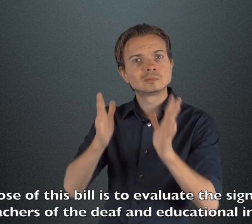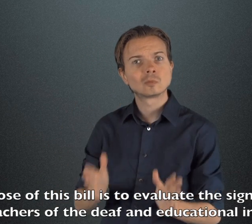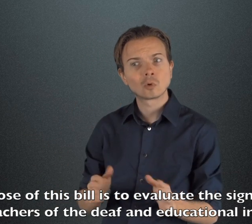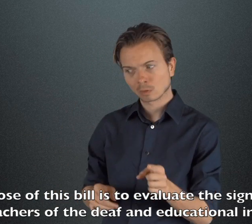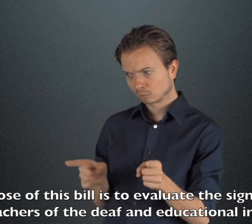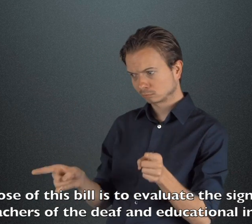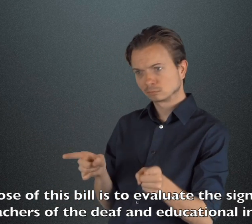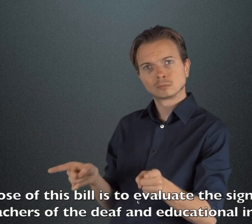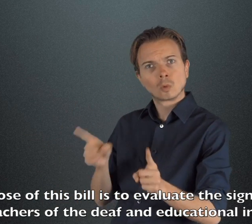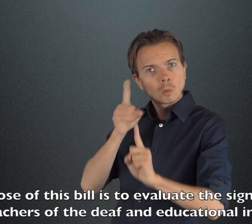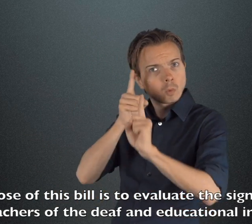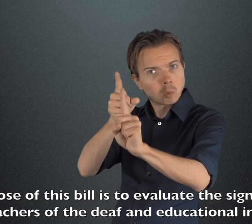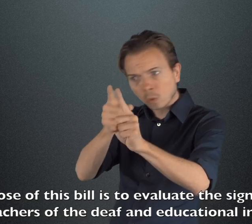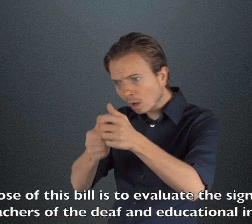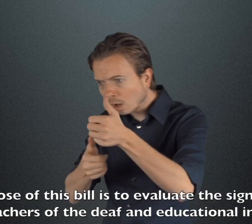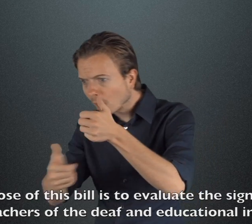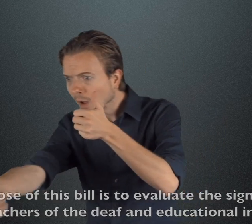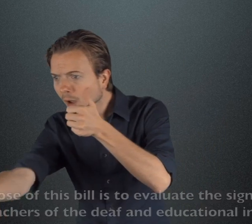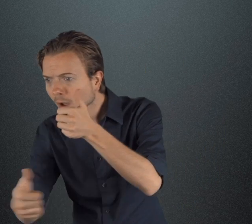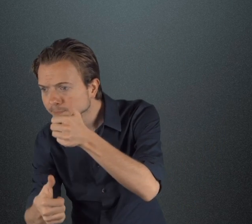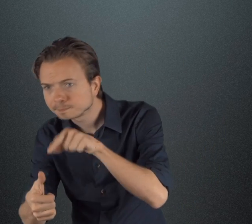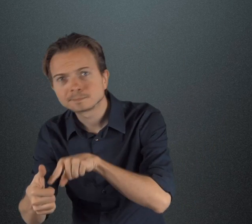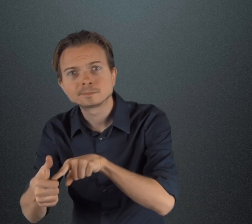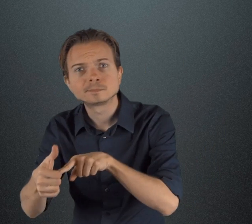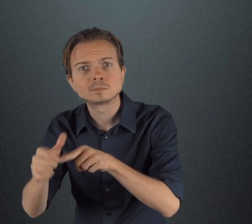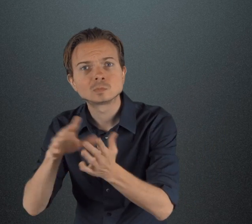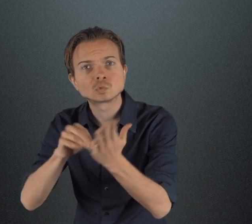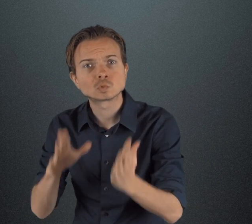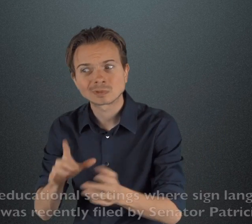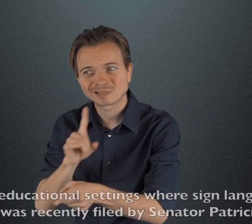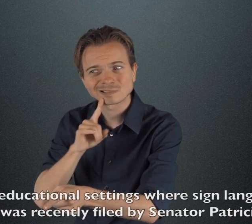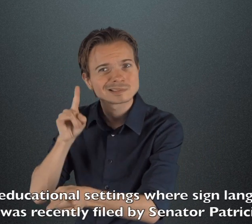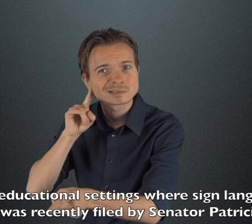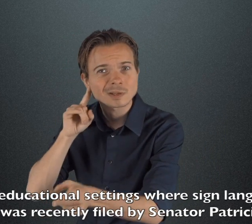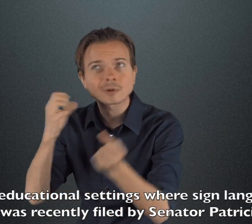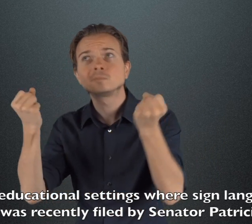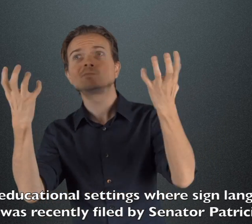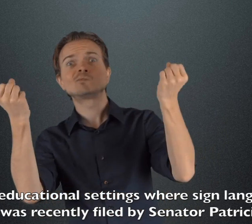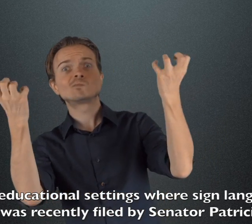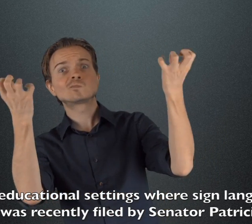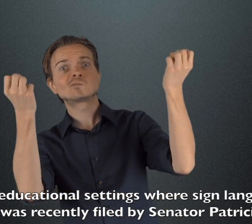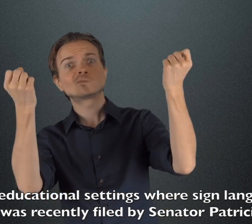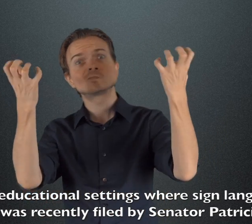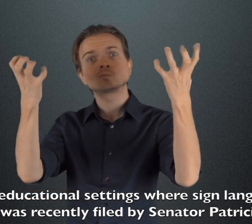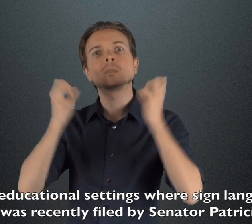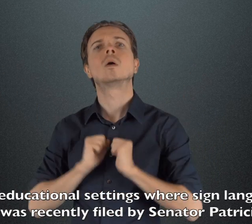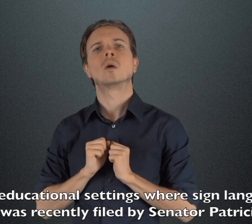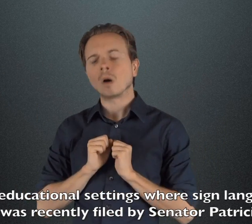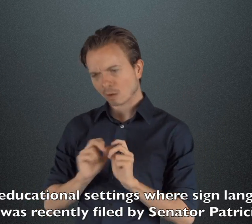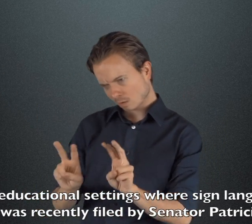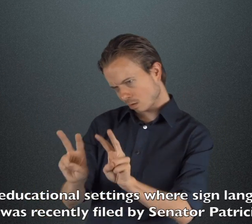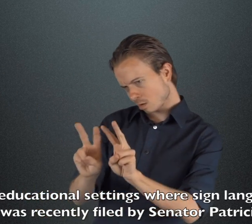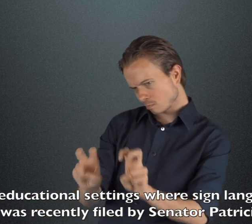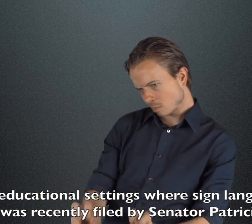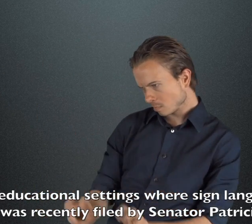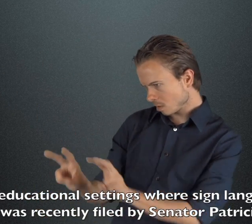interpreters who work in educational settings where sign language is used. This bill was